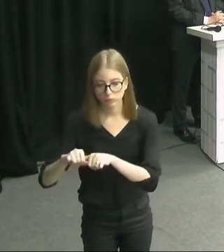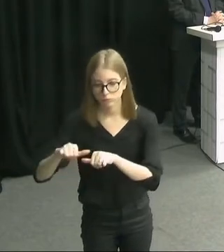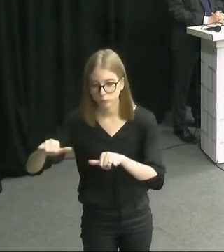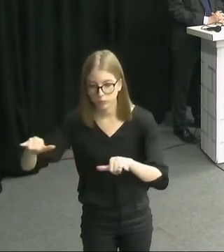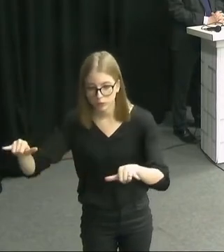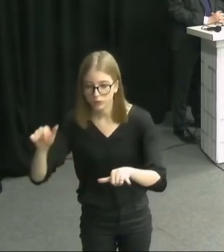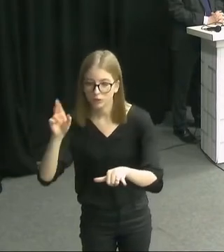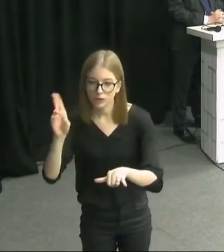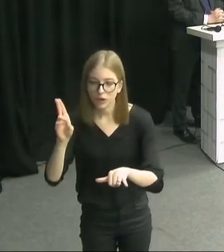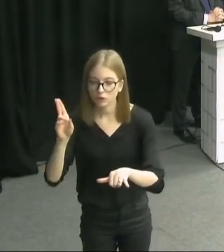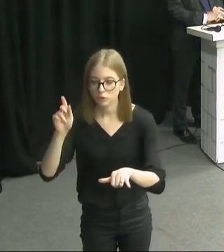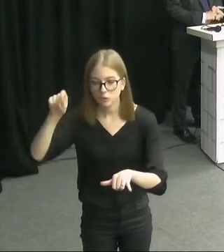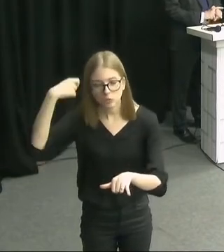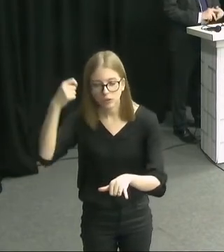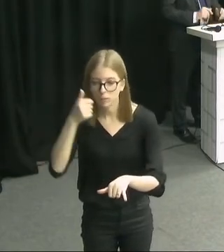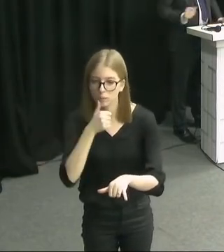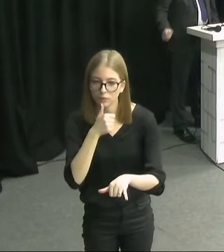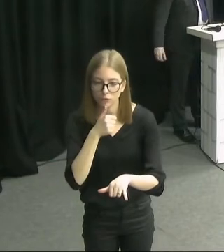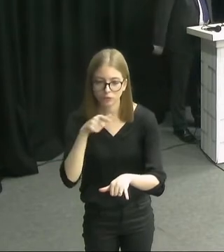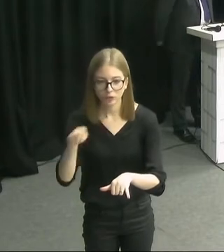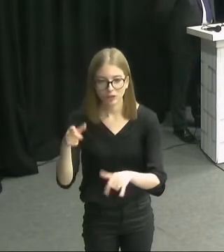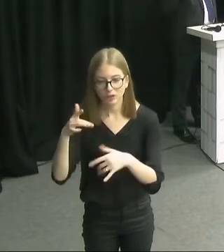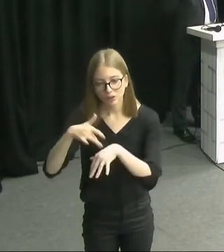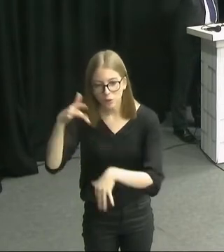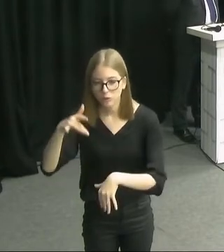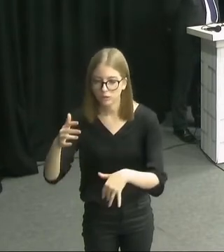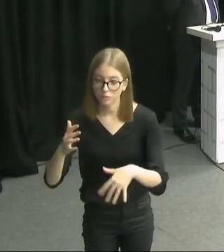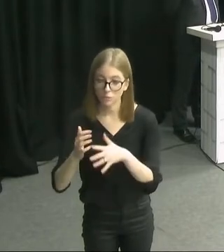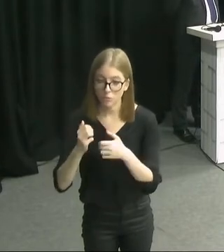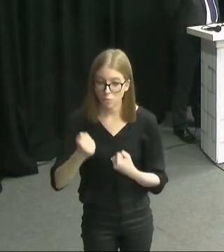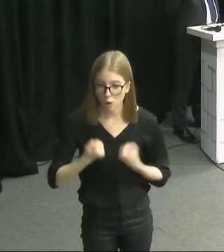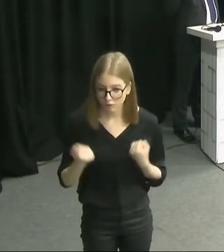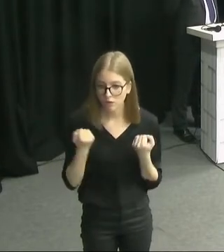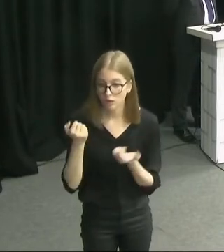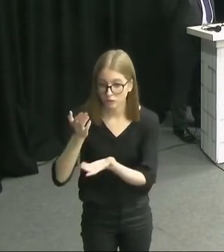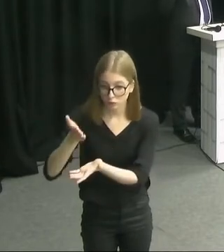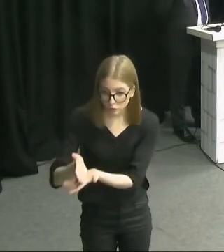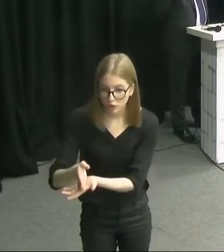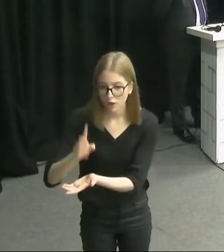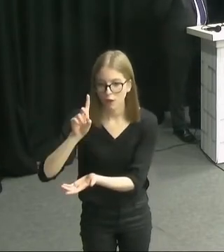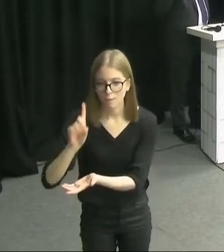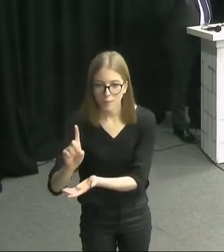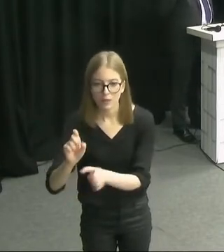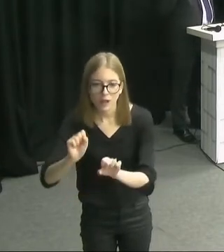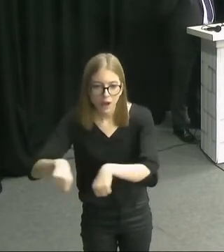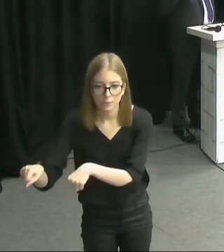We also need more support for students who have more challenges, material